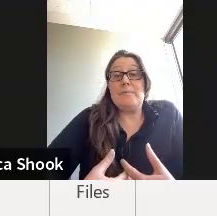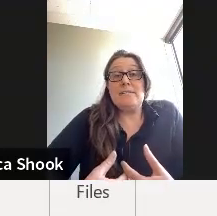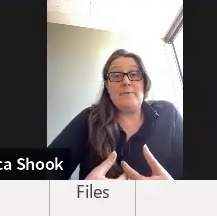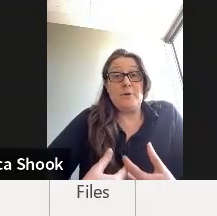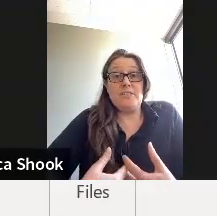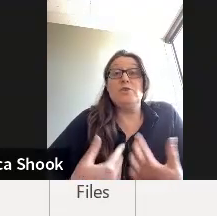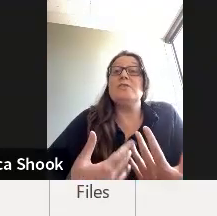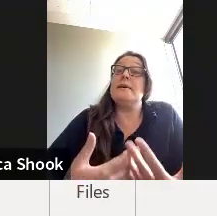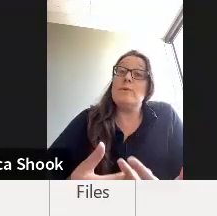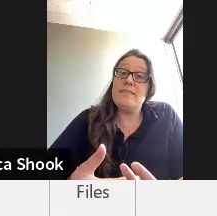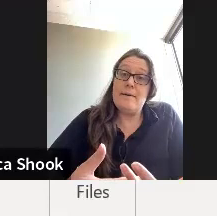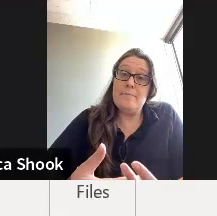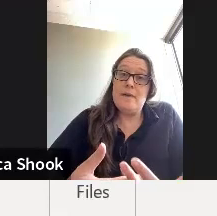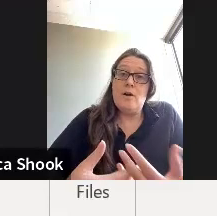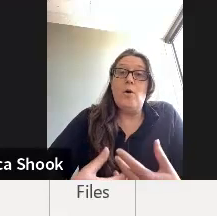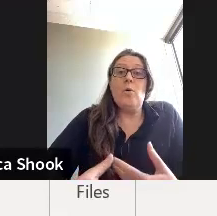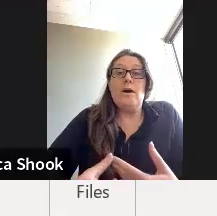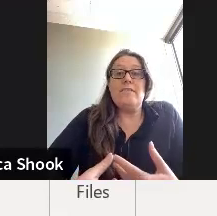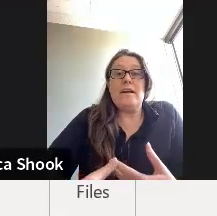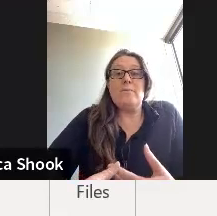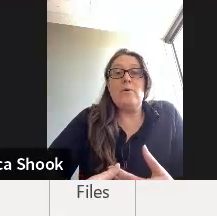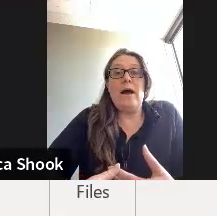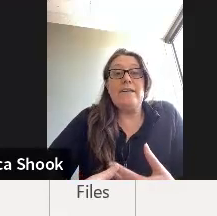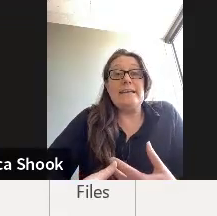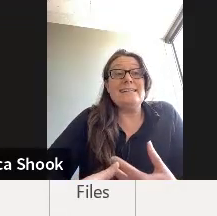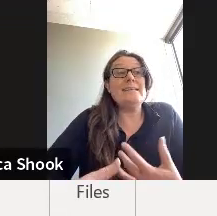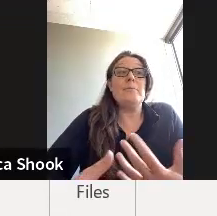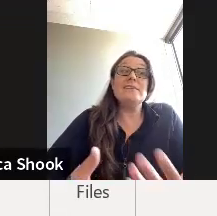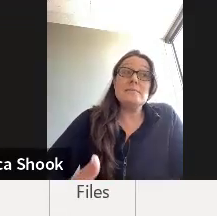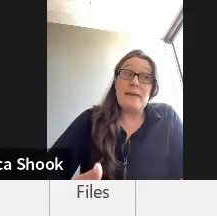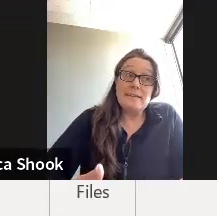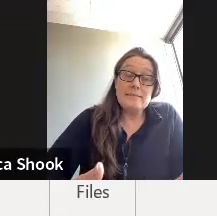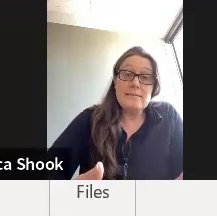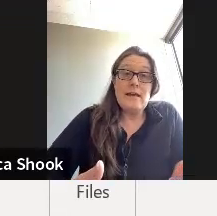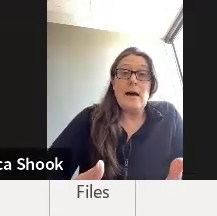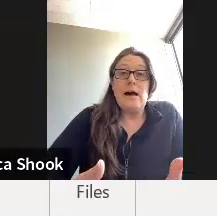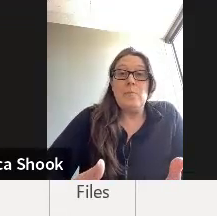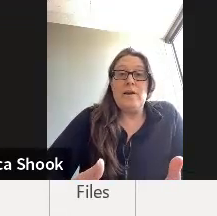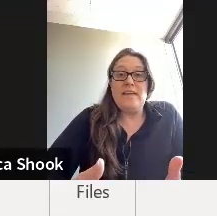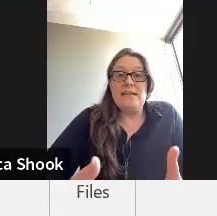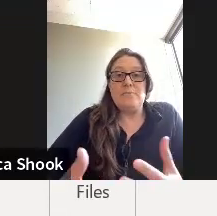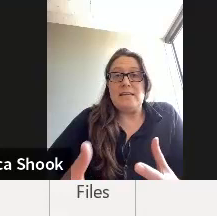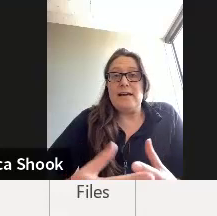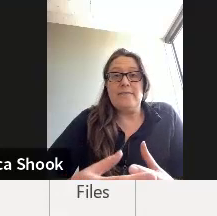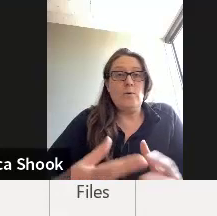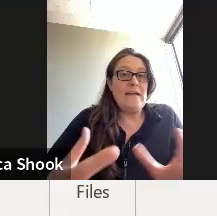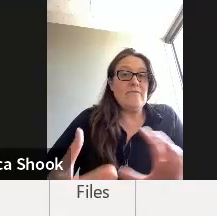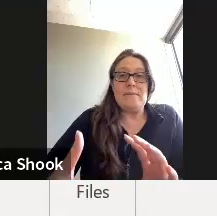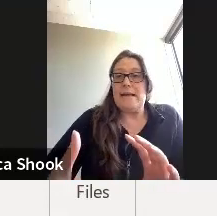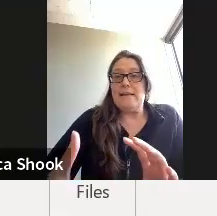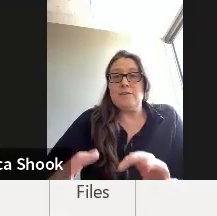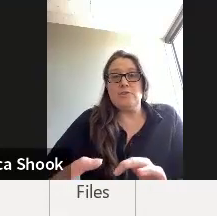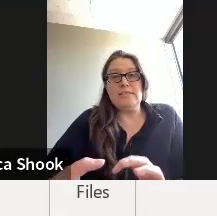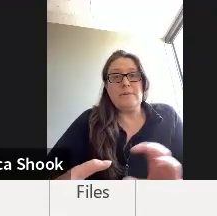a separate staff person to sit with them, or they are requiring a separate space where they can be kind of away